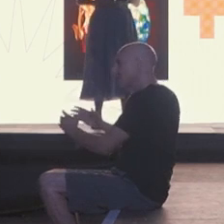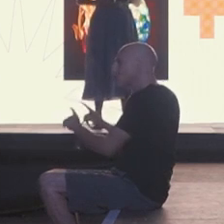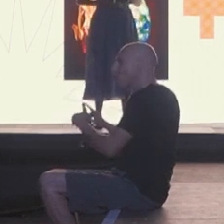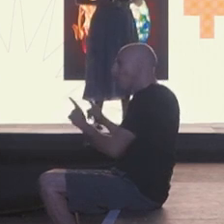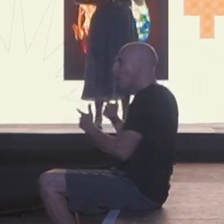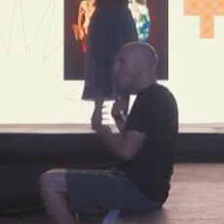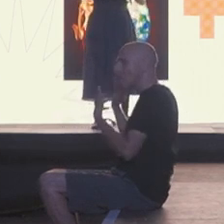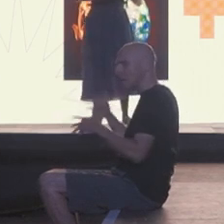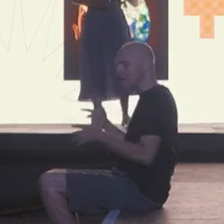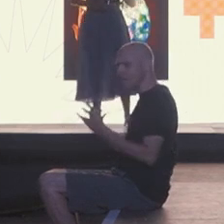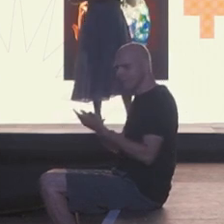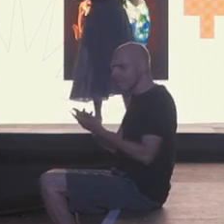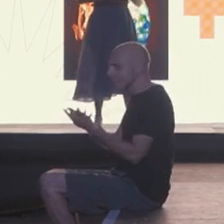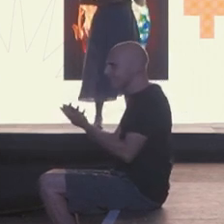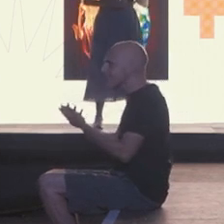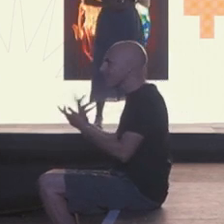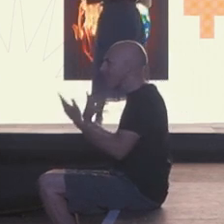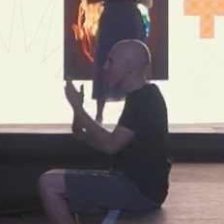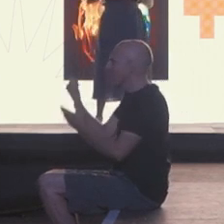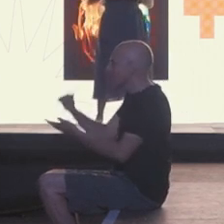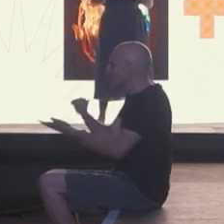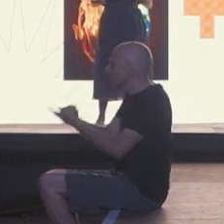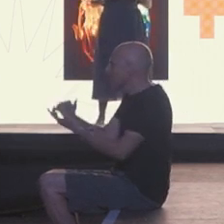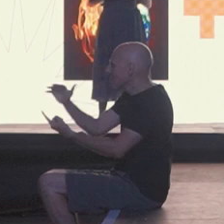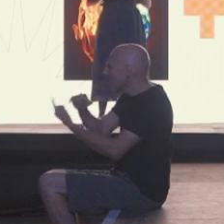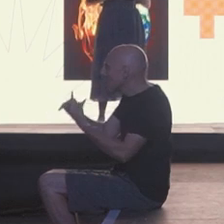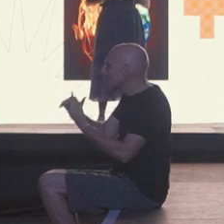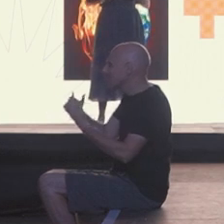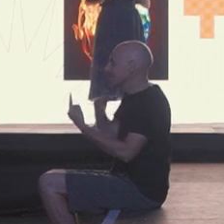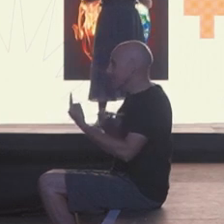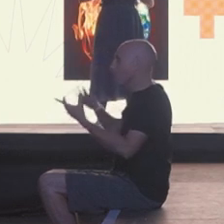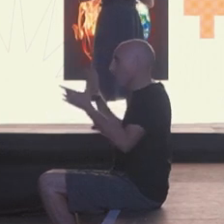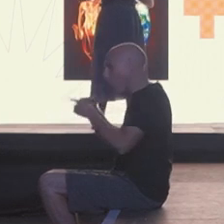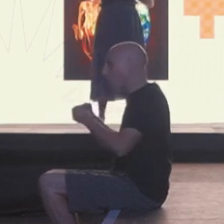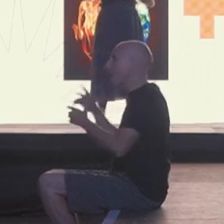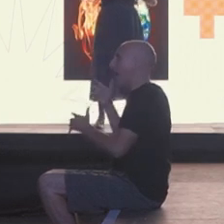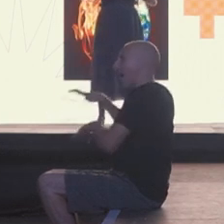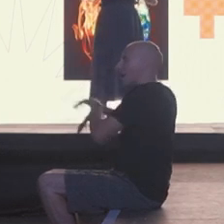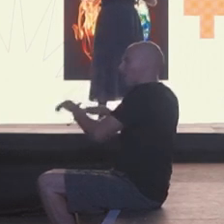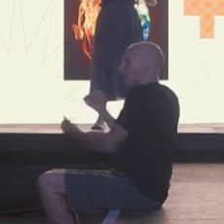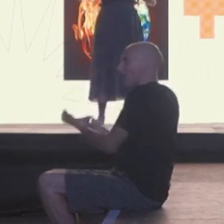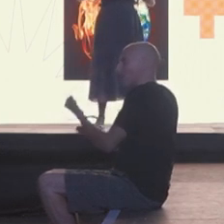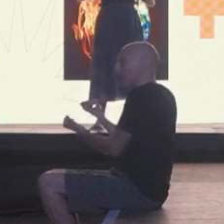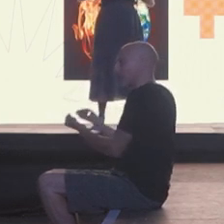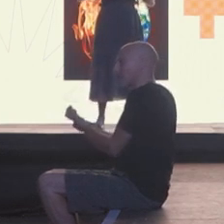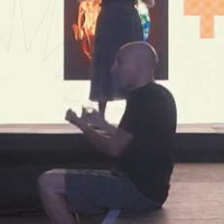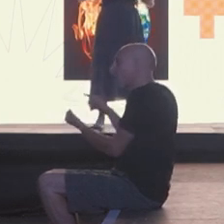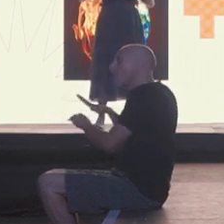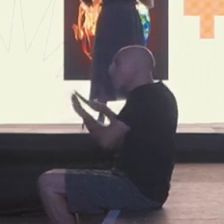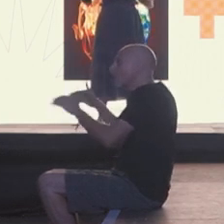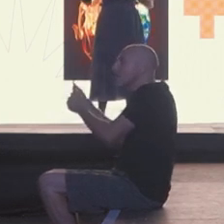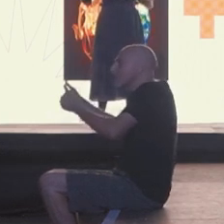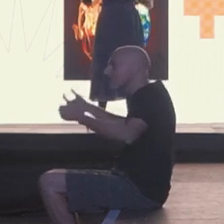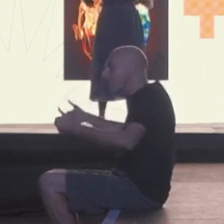these issues, that were willing to fight for climate justice and animal justice, and understood that they are in fact not separate issues, but are